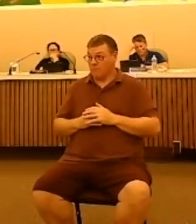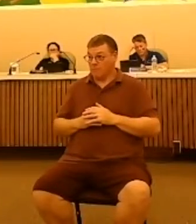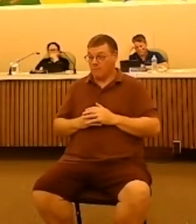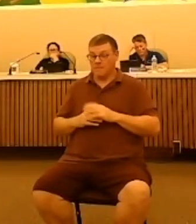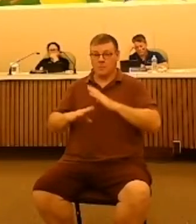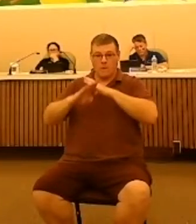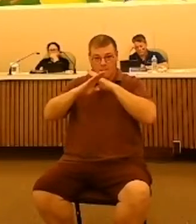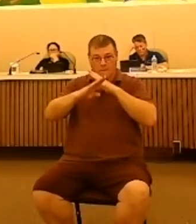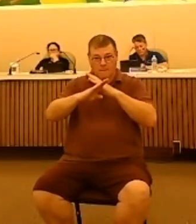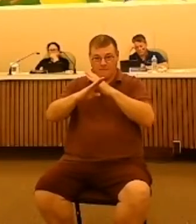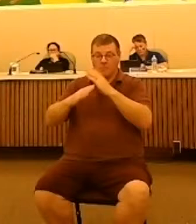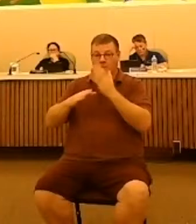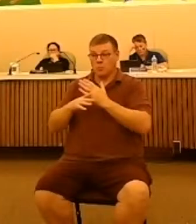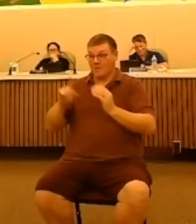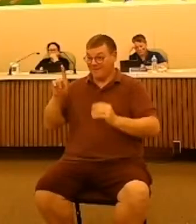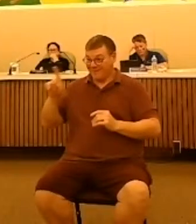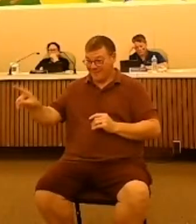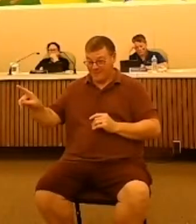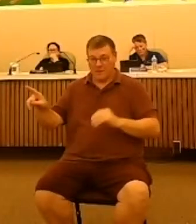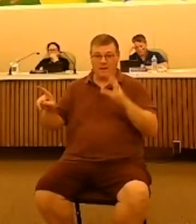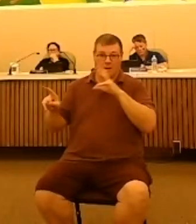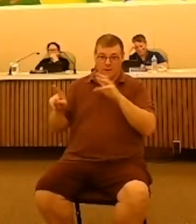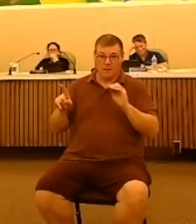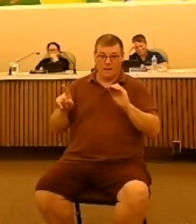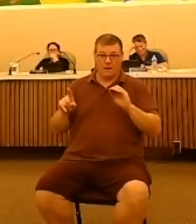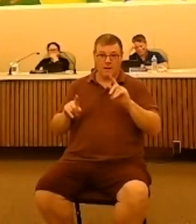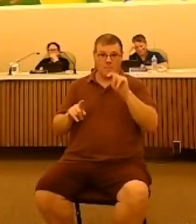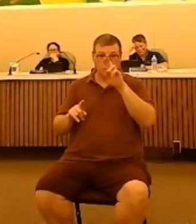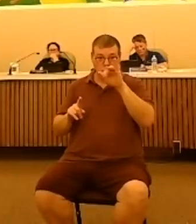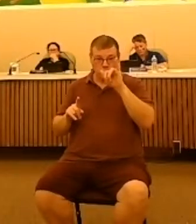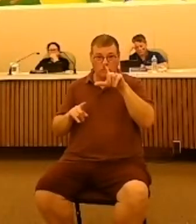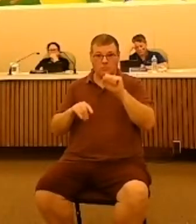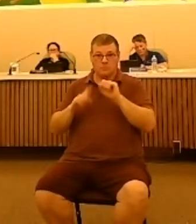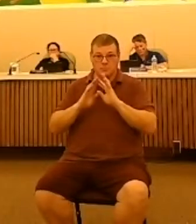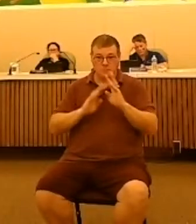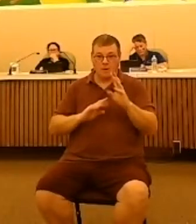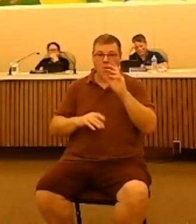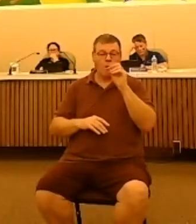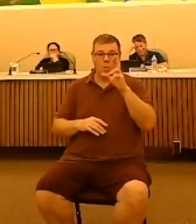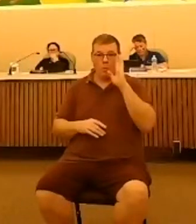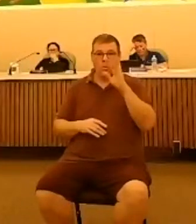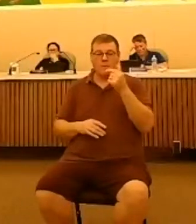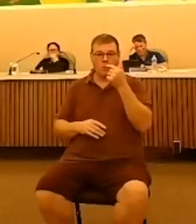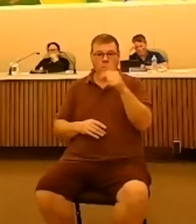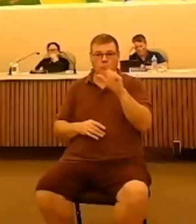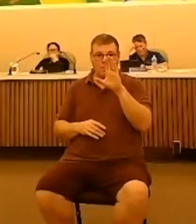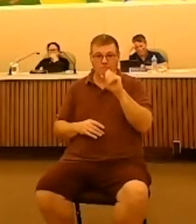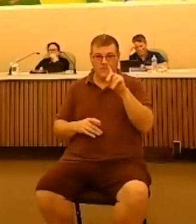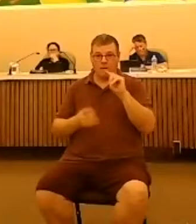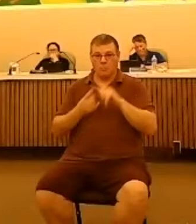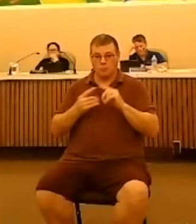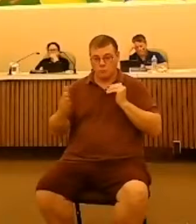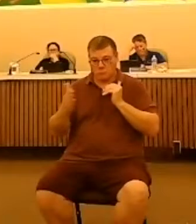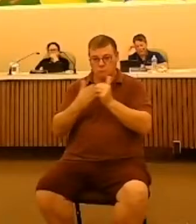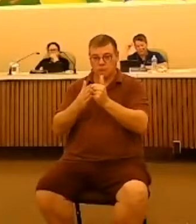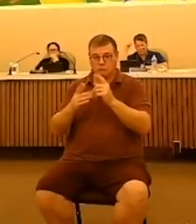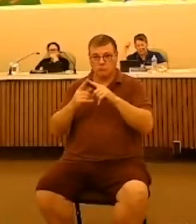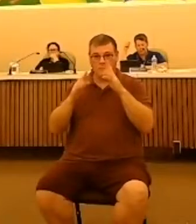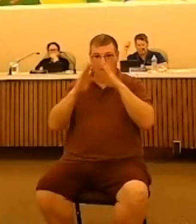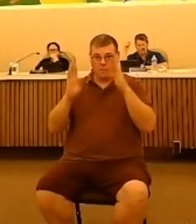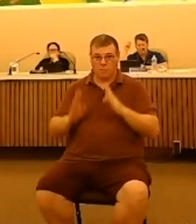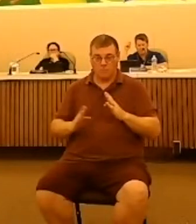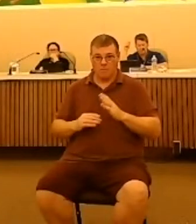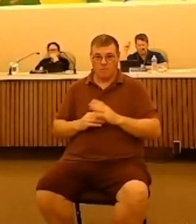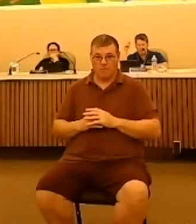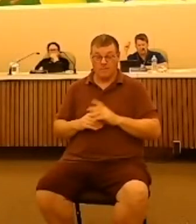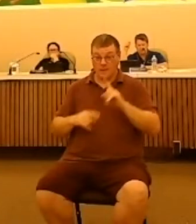buffer between that and the trails and all that. Or is it going to be green belt right up to the back of the houses? You're talking